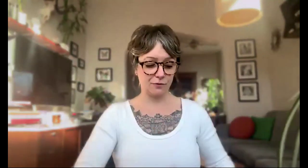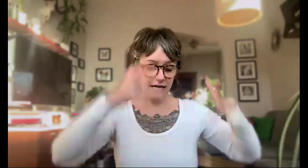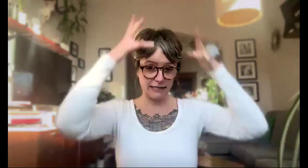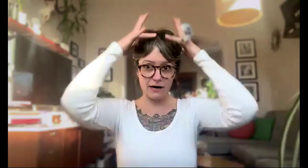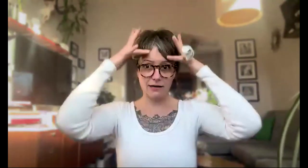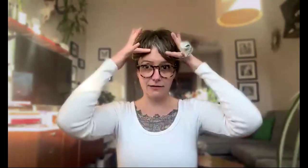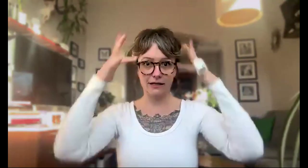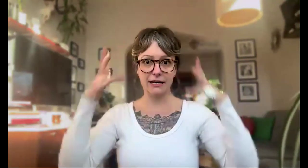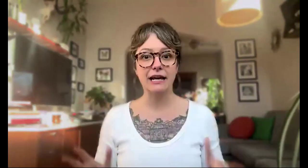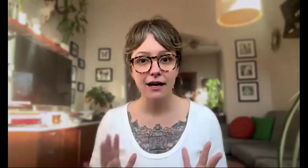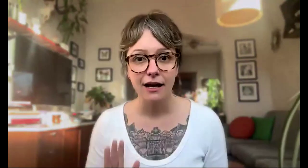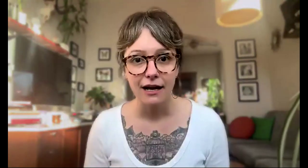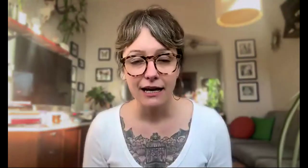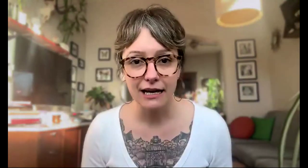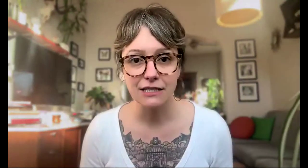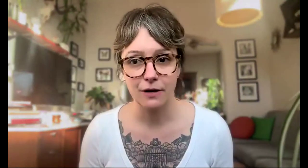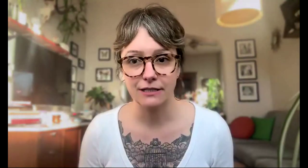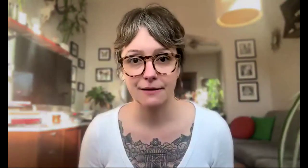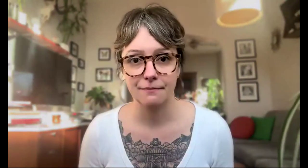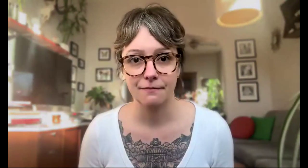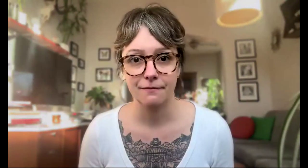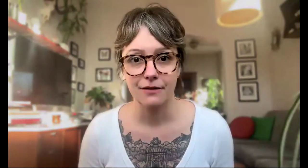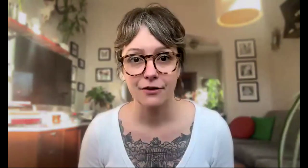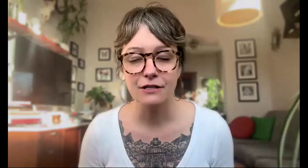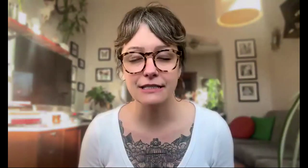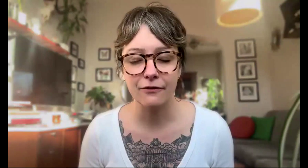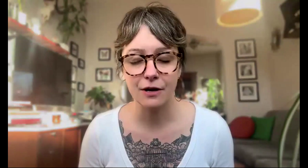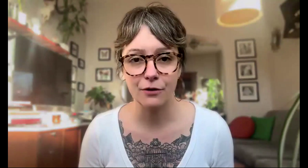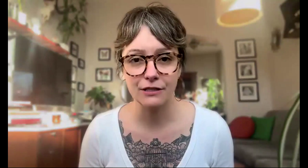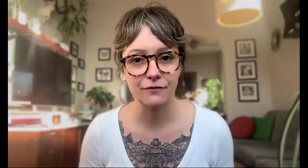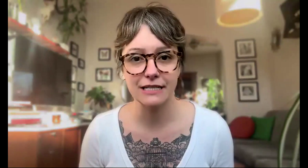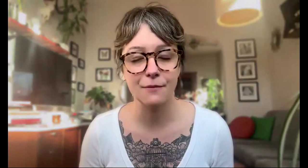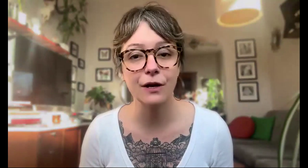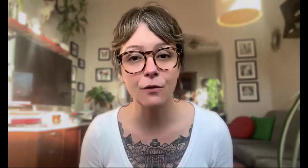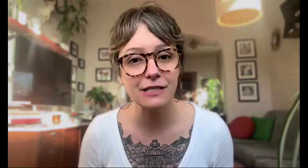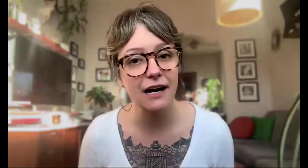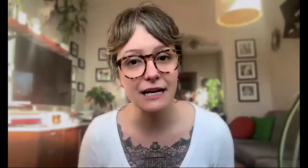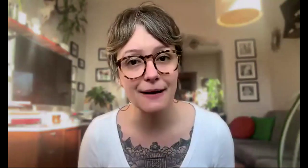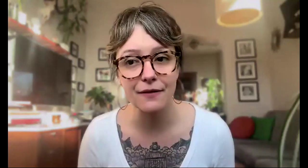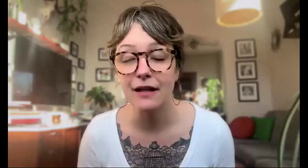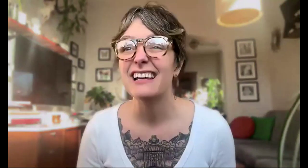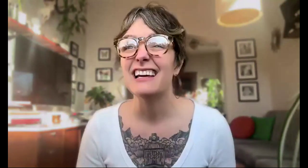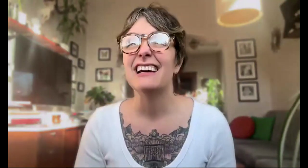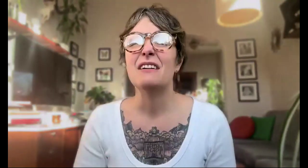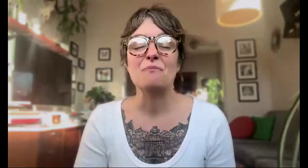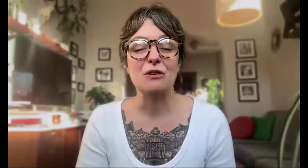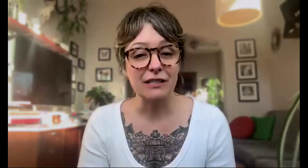your pretend hat on. It is rug time. There are several components of rug time. We will be talking about